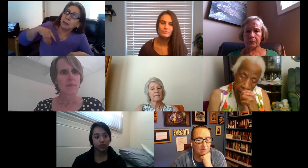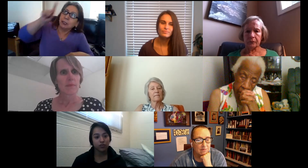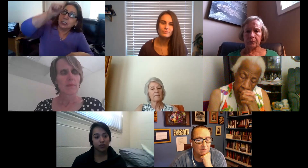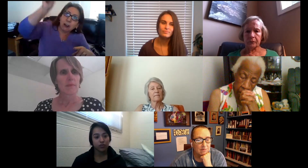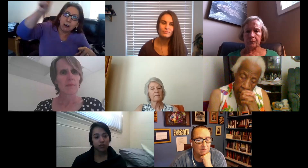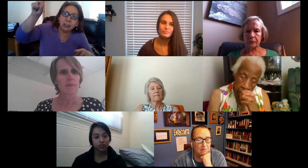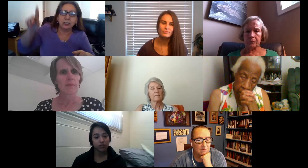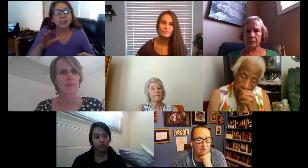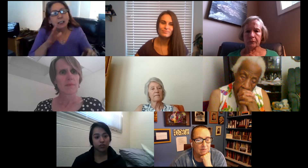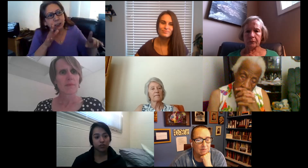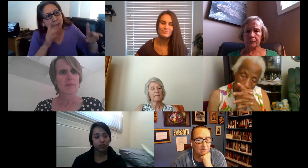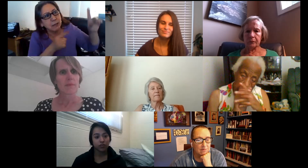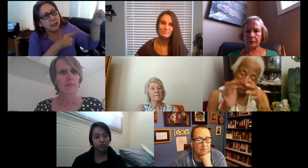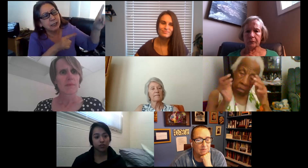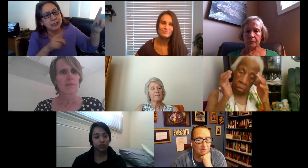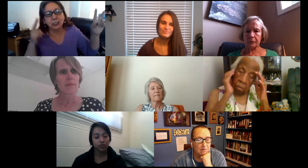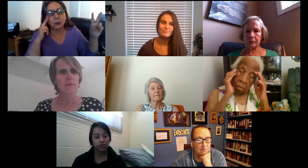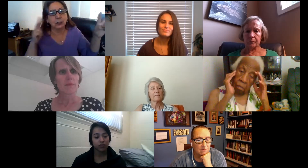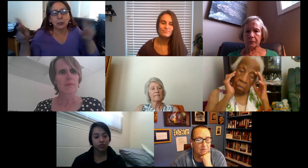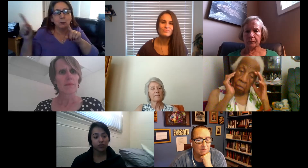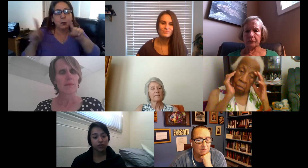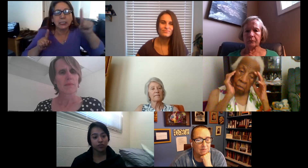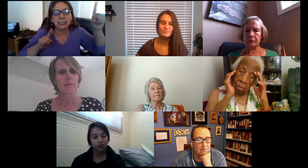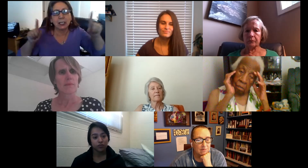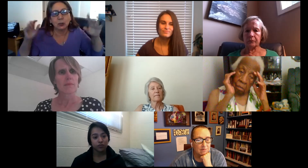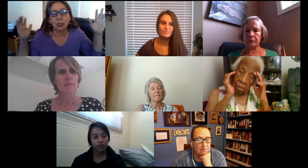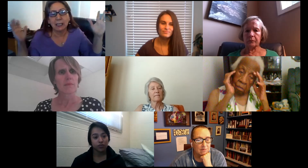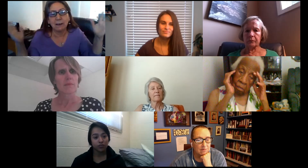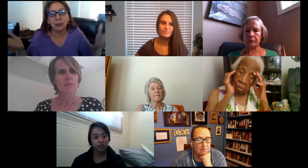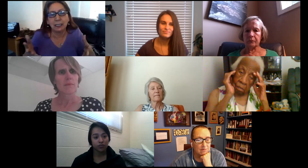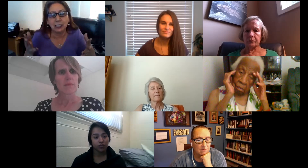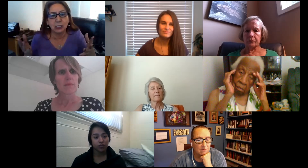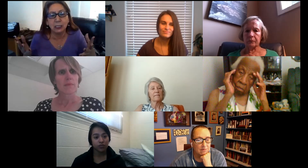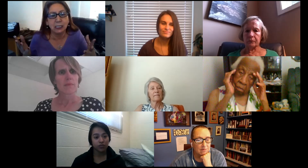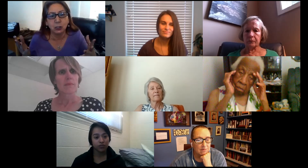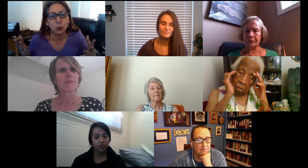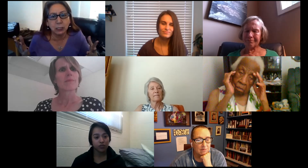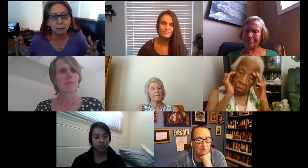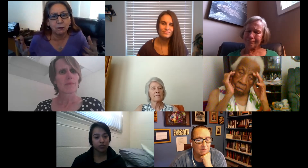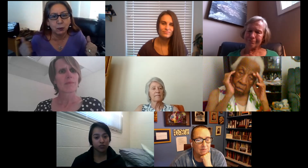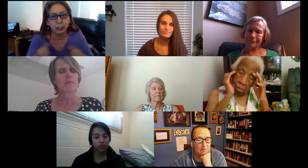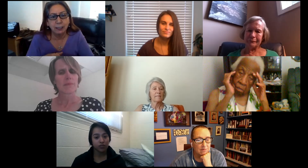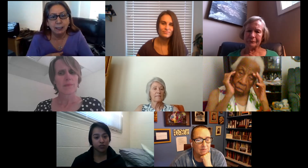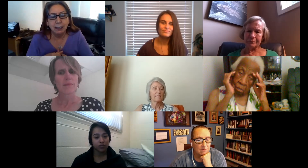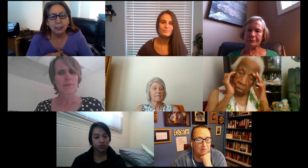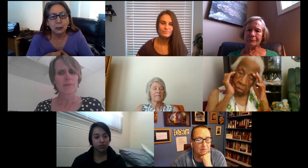the stars. Look, Mom, this. And she was always pointing out to everything that she didn't notice before.